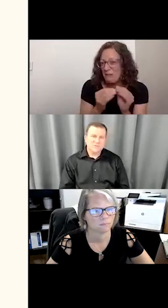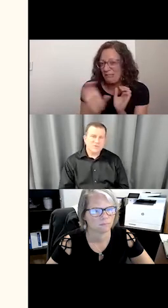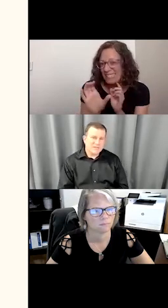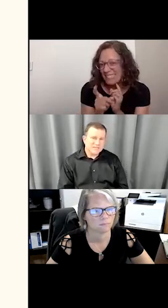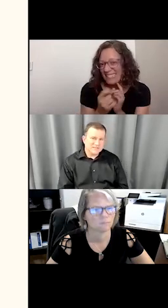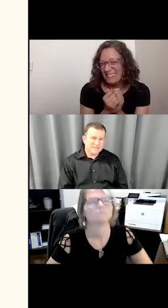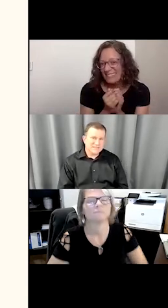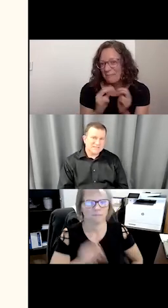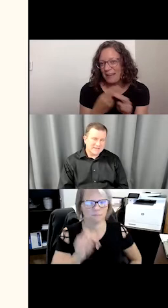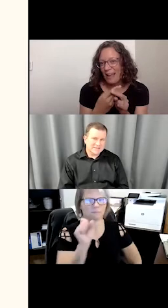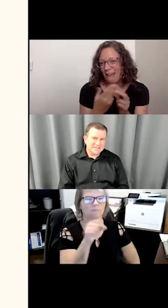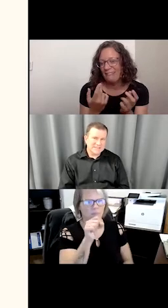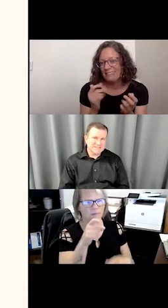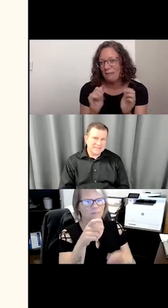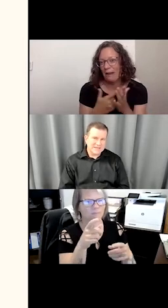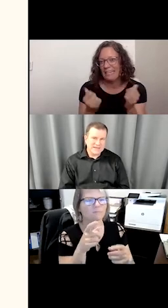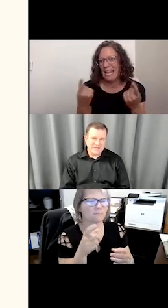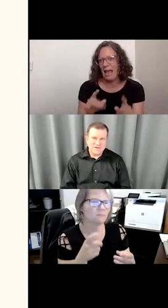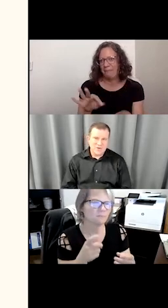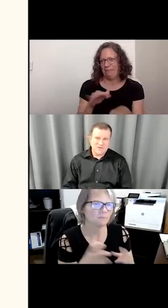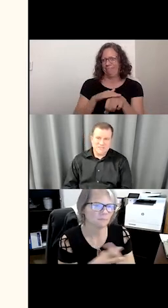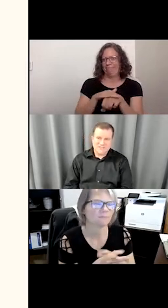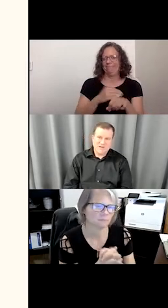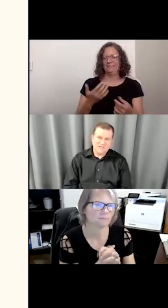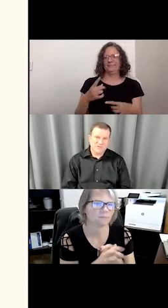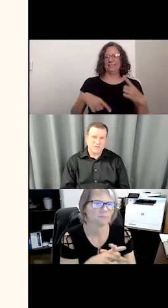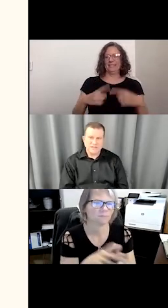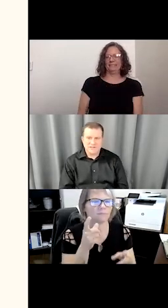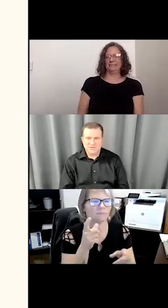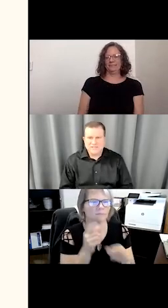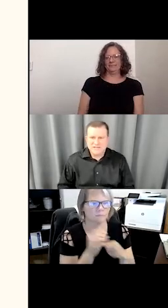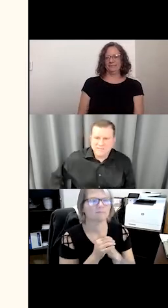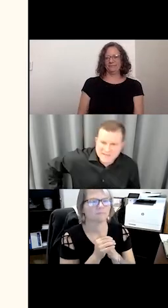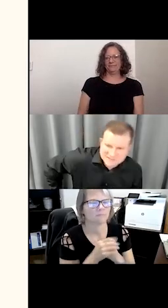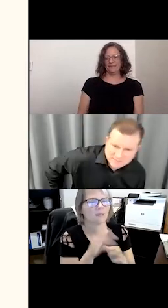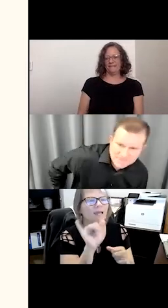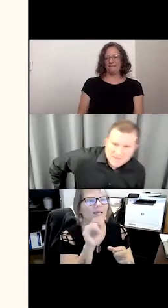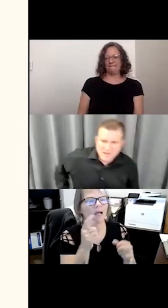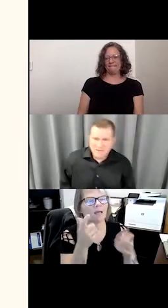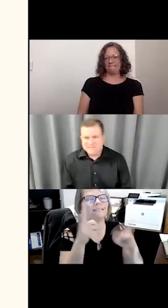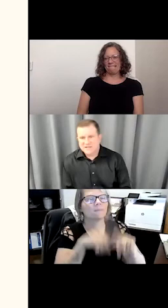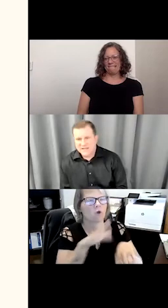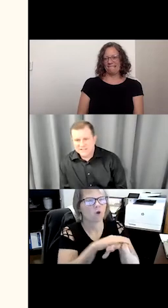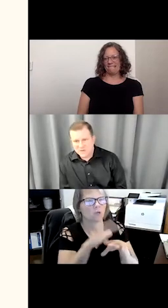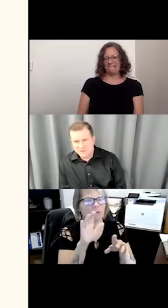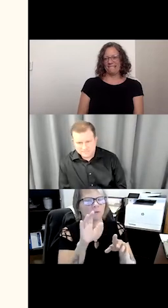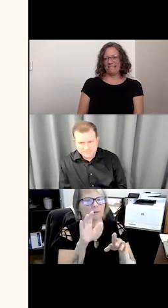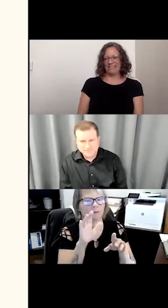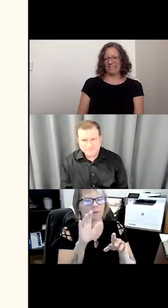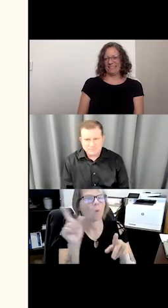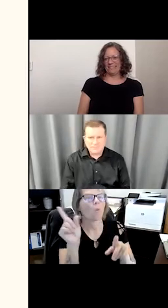person whom you think is talented in sign may not know all the ins and outs of interpreting. And Christy, I think, may have some comments on that as